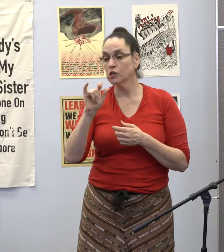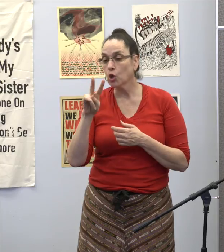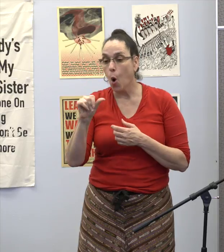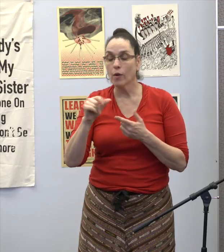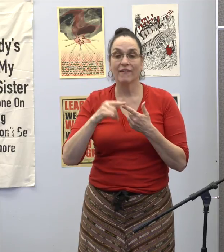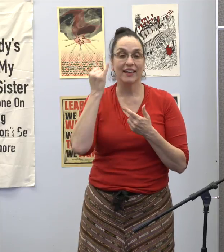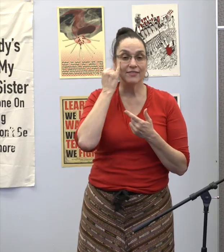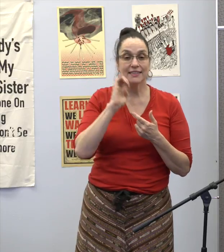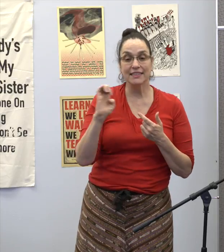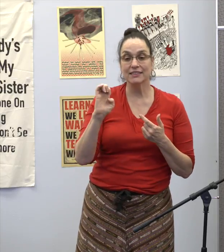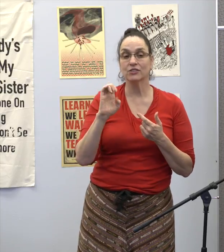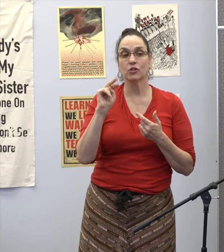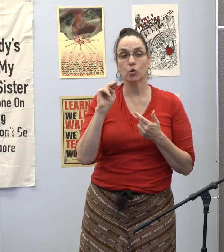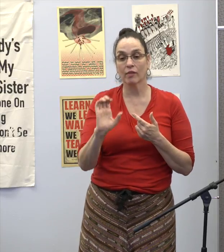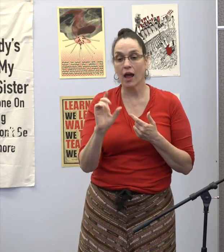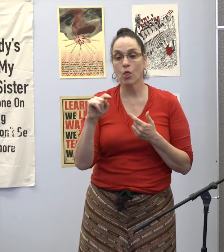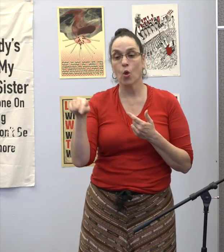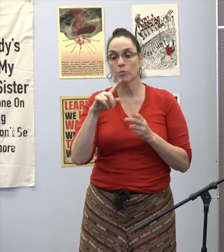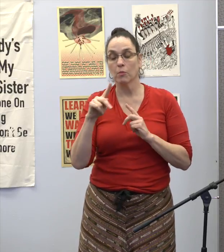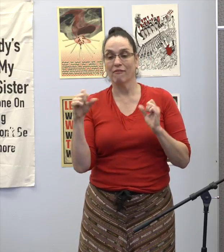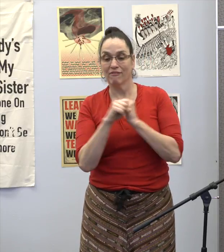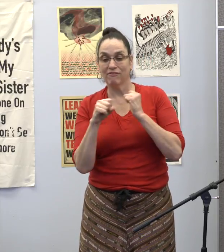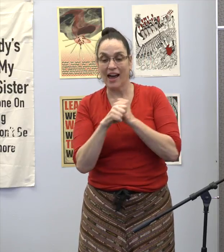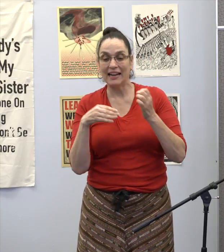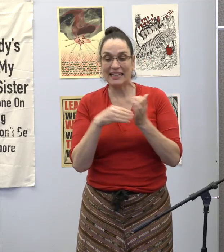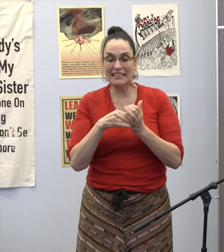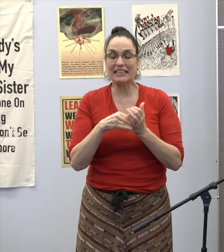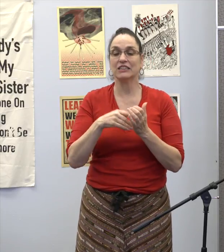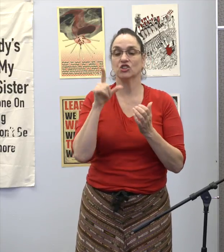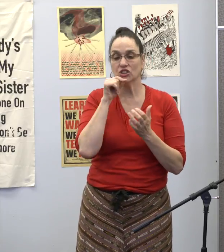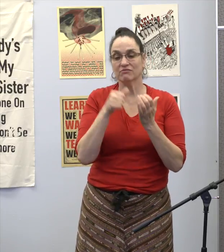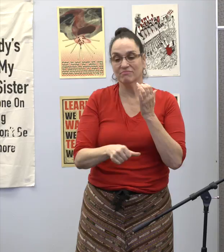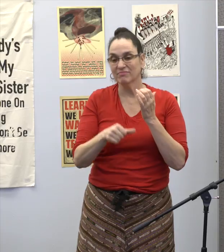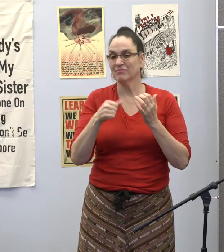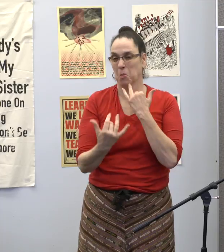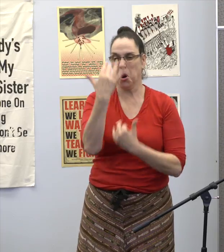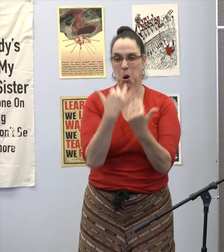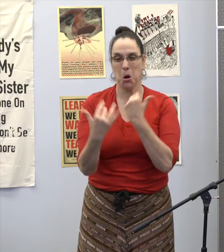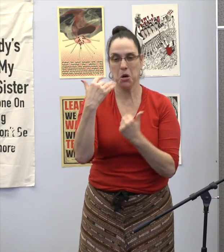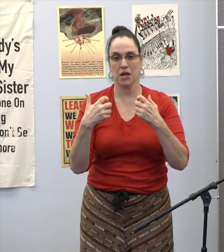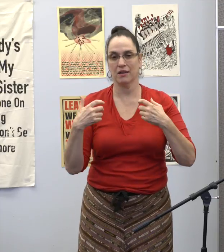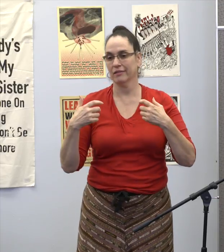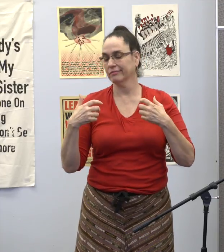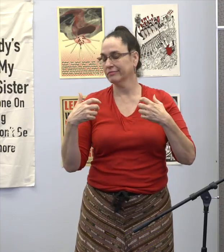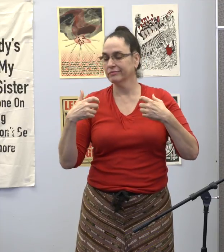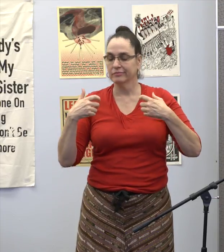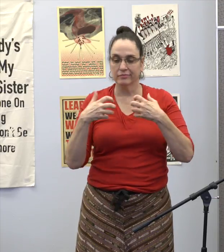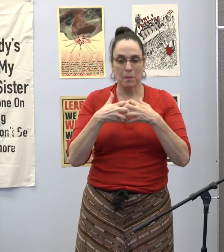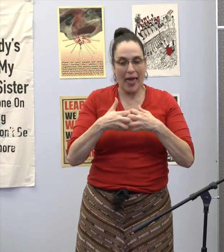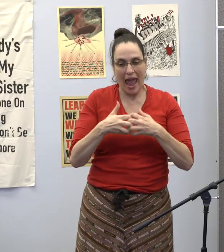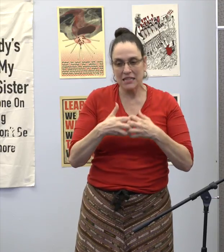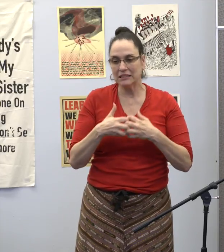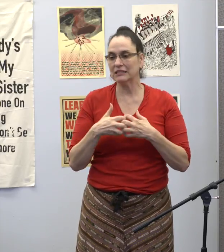North Carolina, people fighting against chicken manure burning plants, or whether it's in Flint, Michigan with